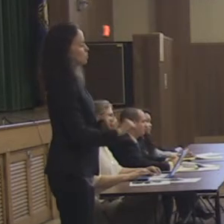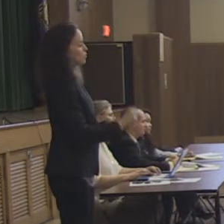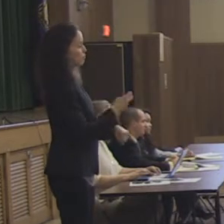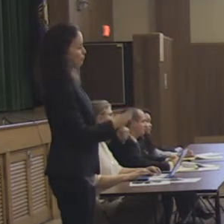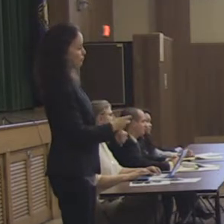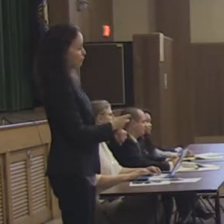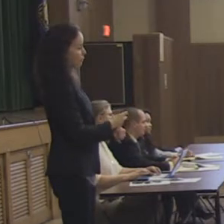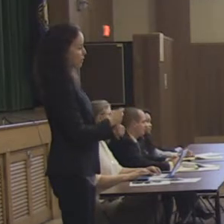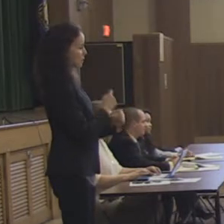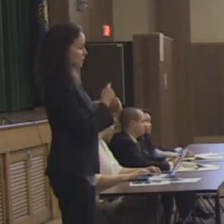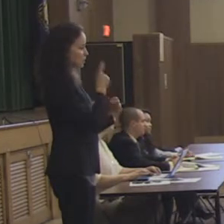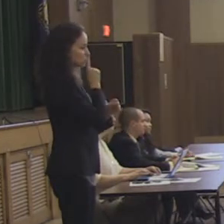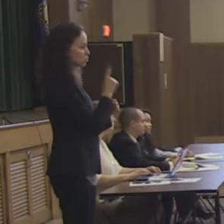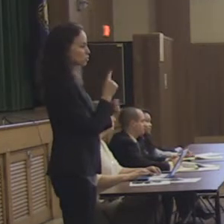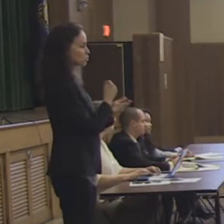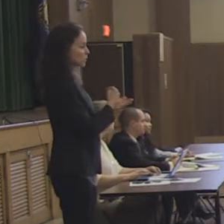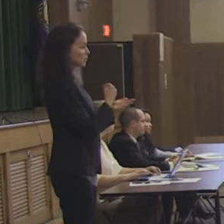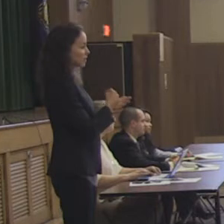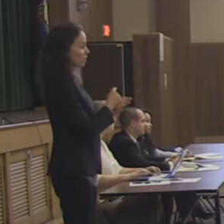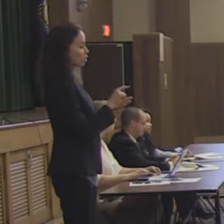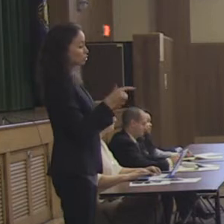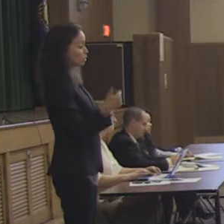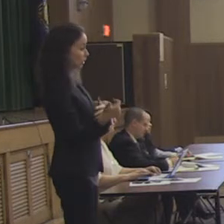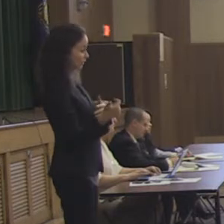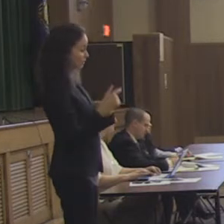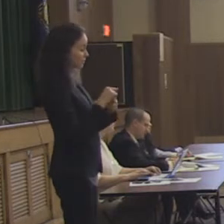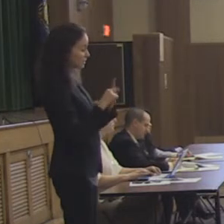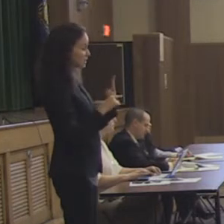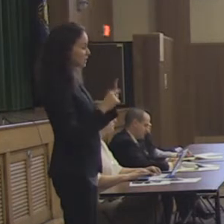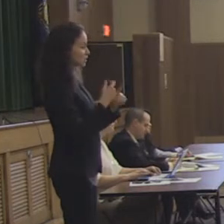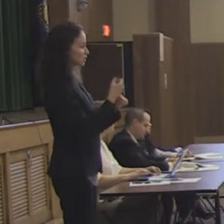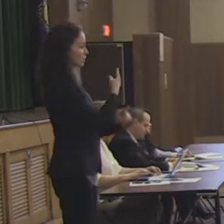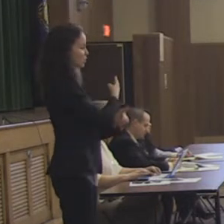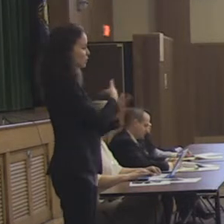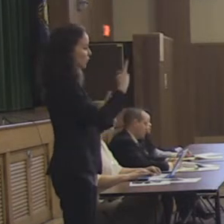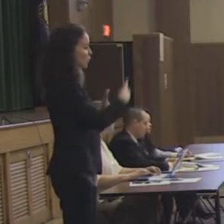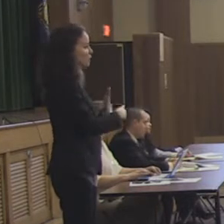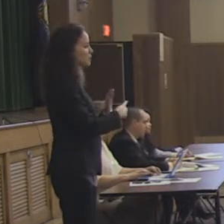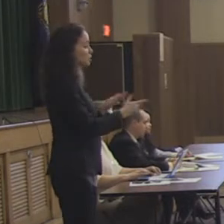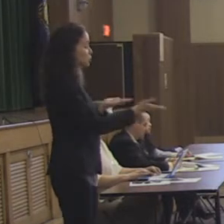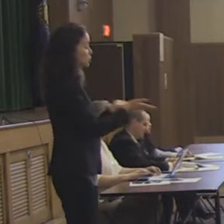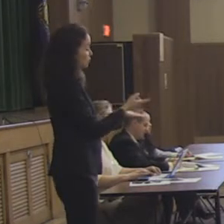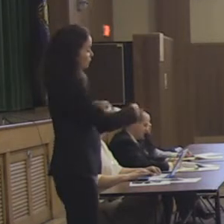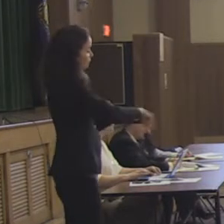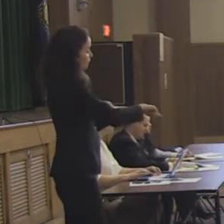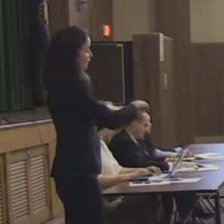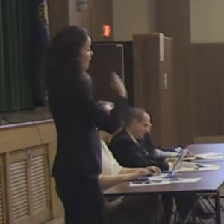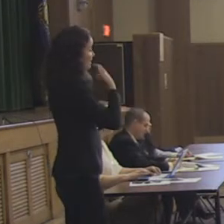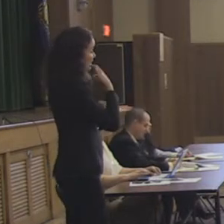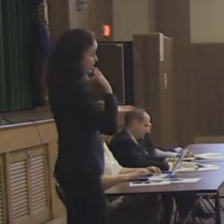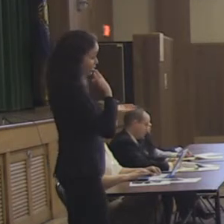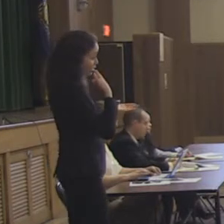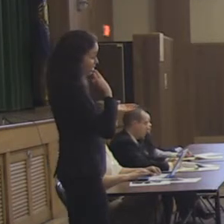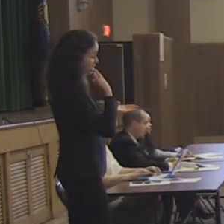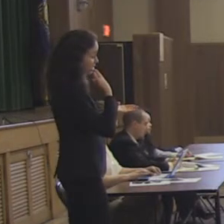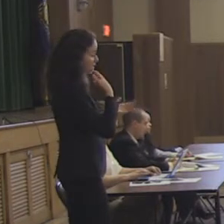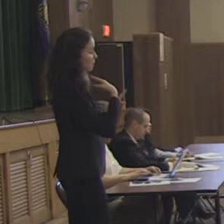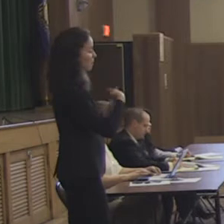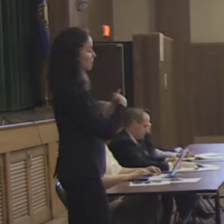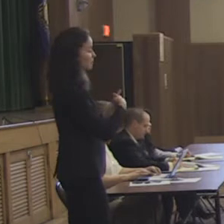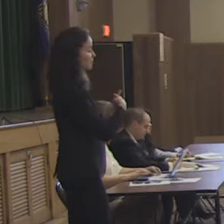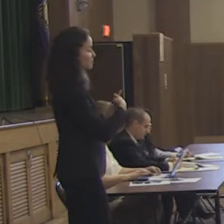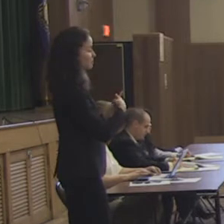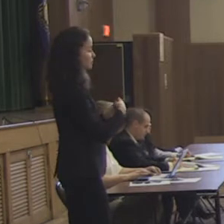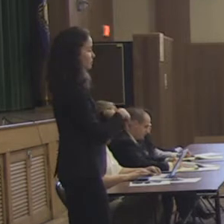that the treatment alternatives and diversionary program not only serve persons with addictions and with